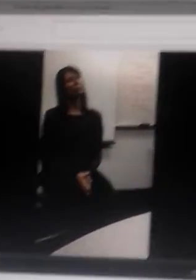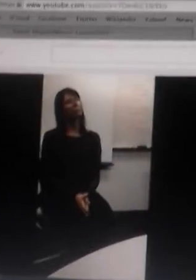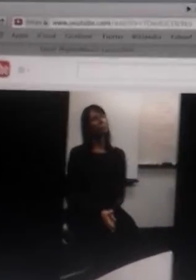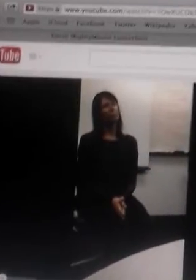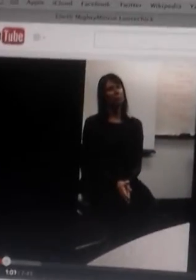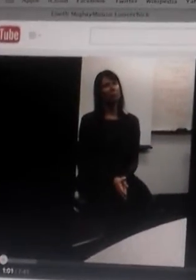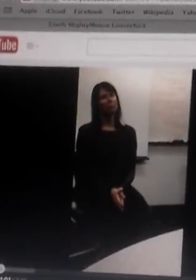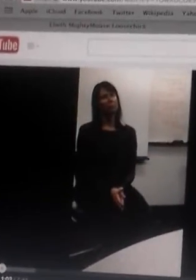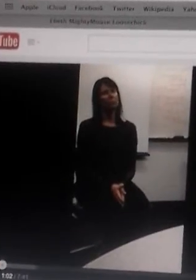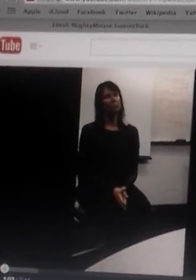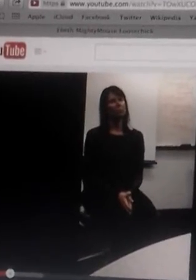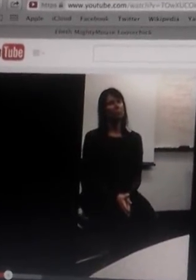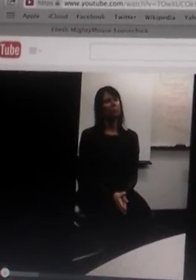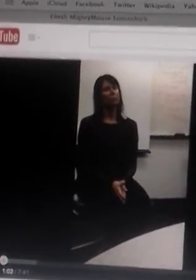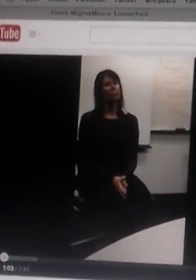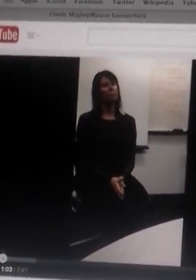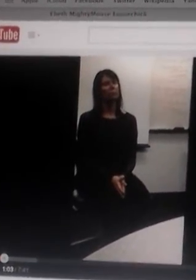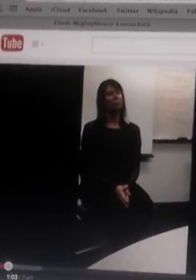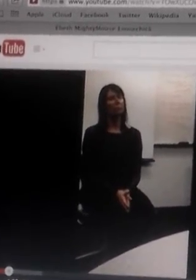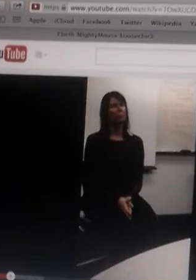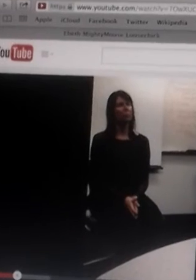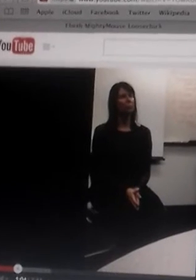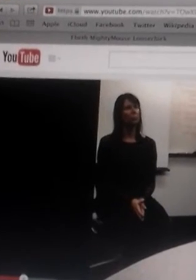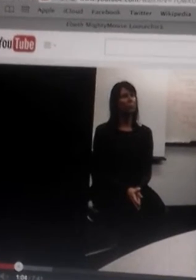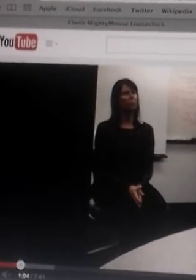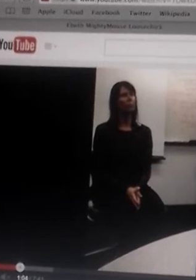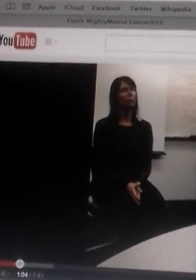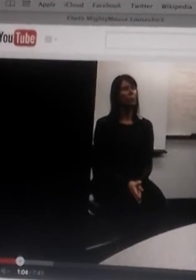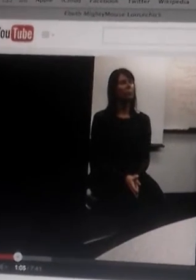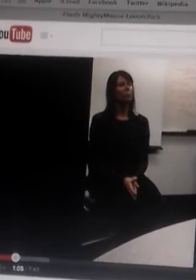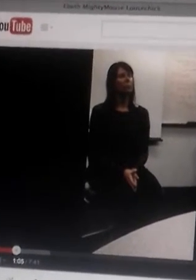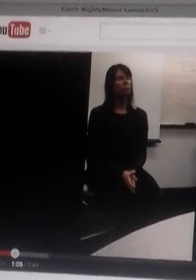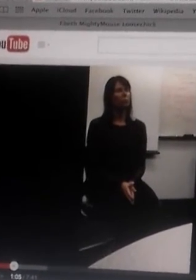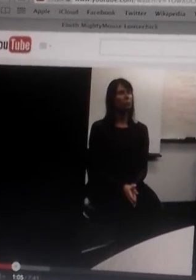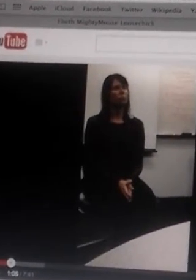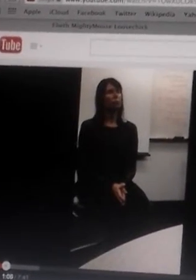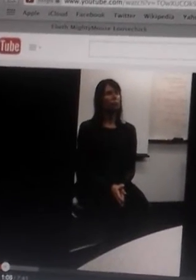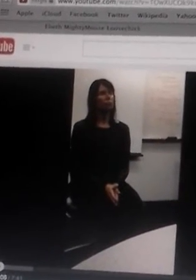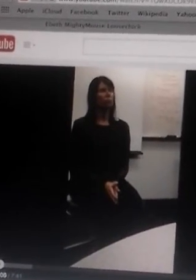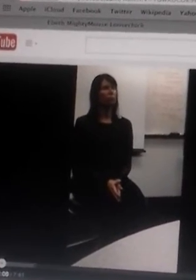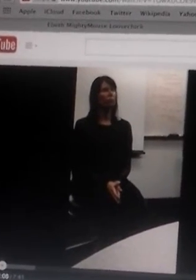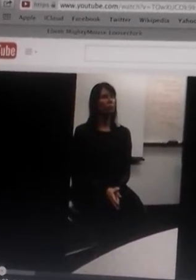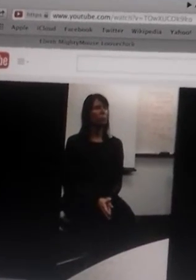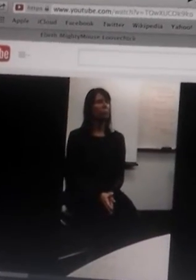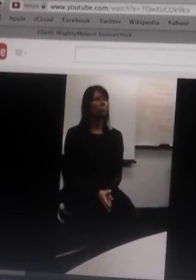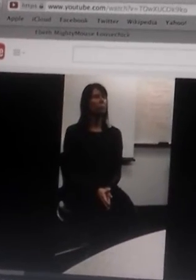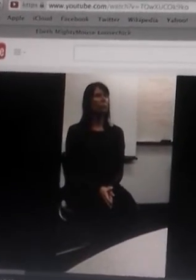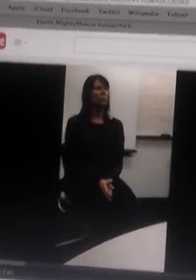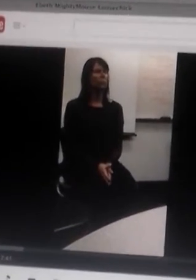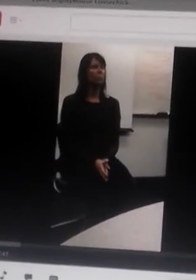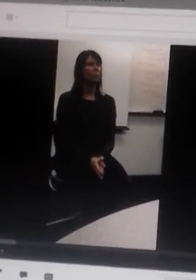I was about 8 or 9 when I learned how to read. My mom tried to teach me, and it felt like it was a